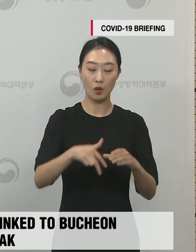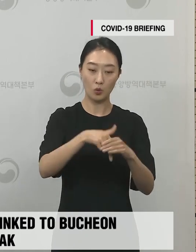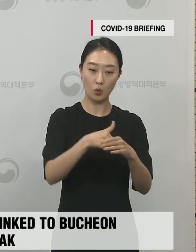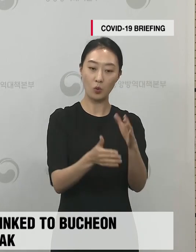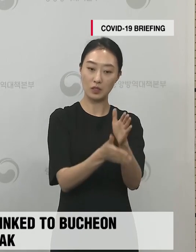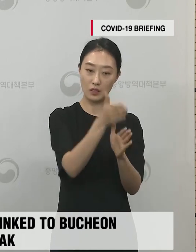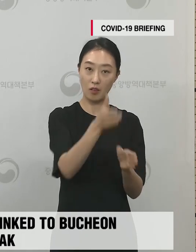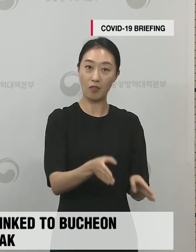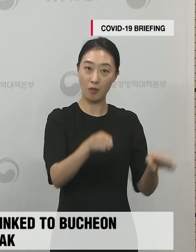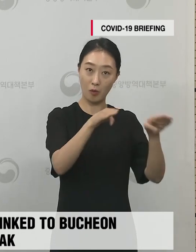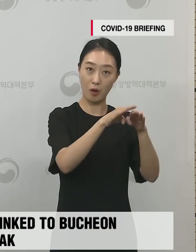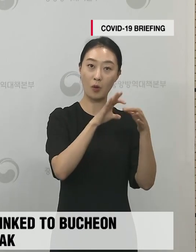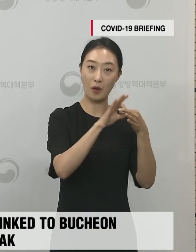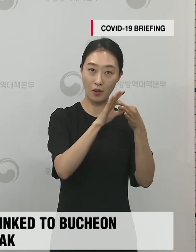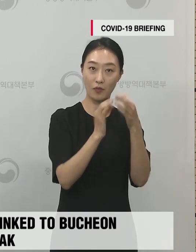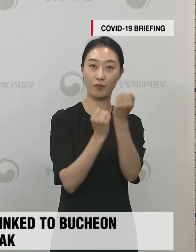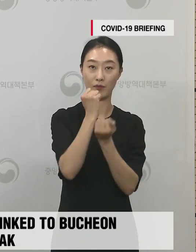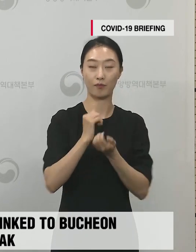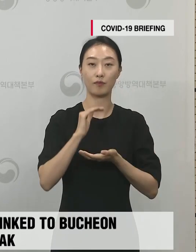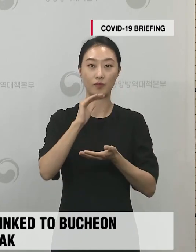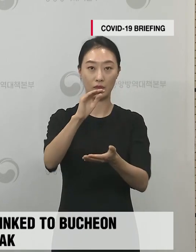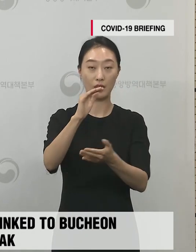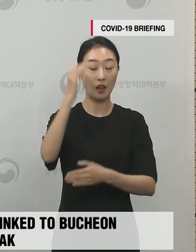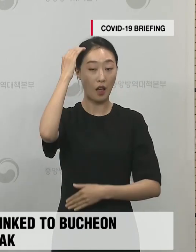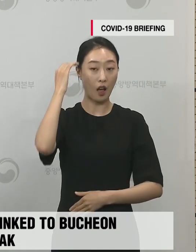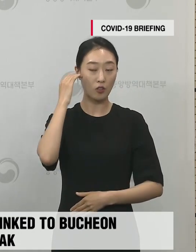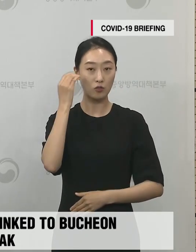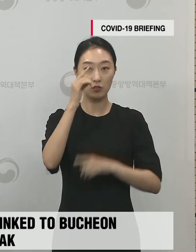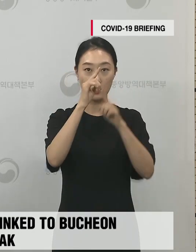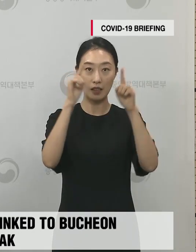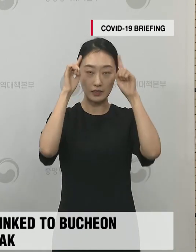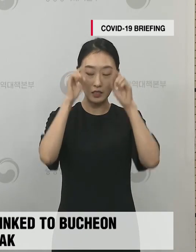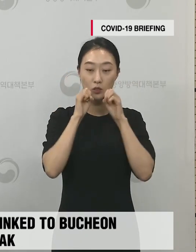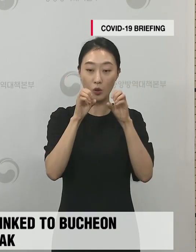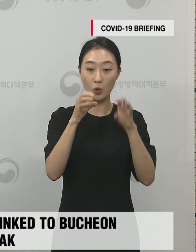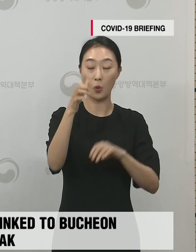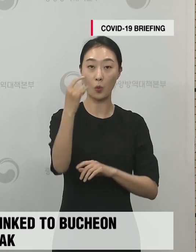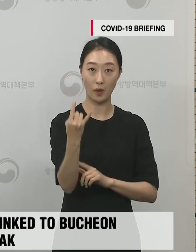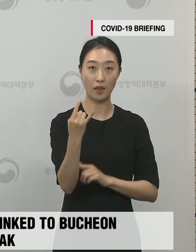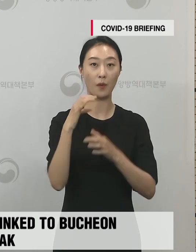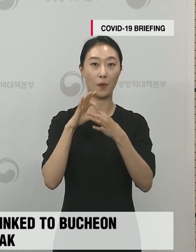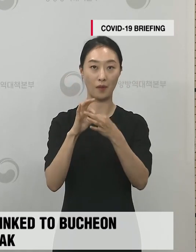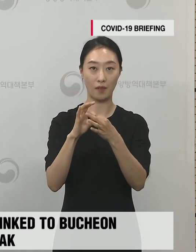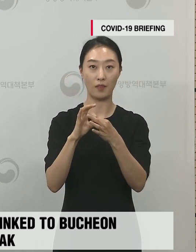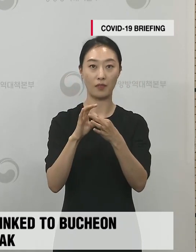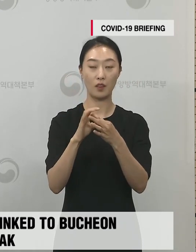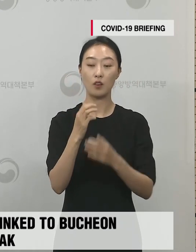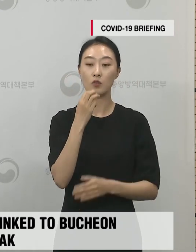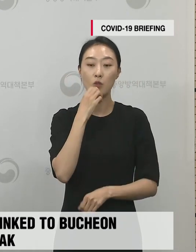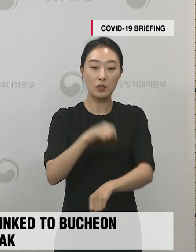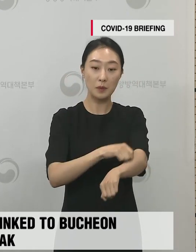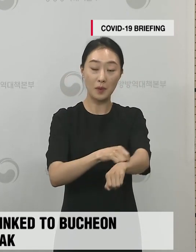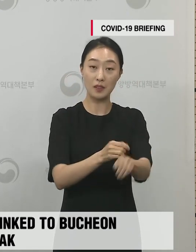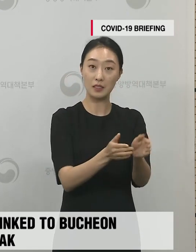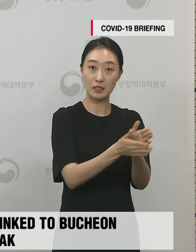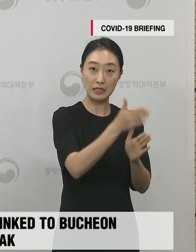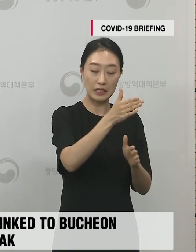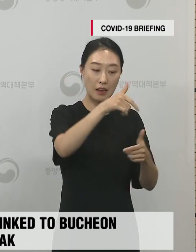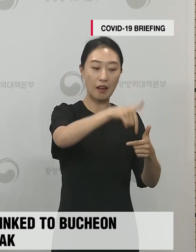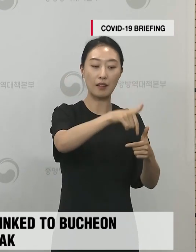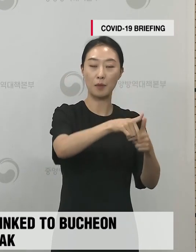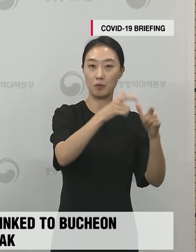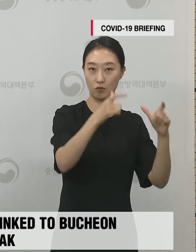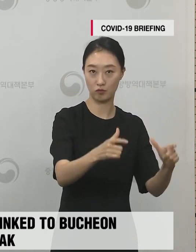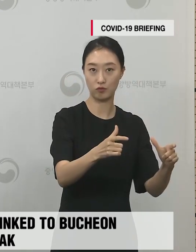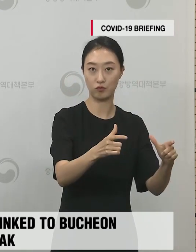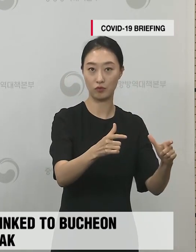And next, there are some of the cases that were related to the religious events or meetings related to the CCC meeting here in